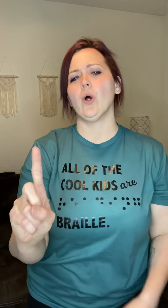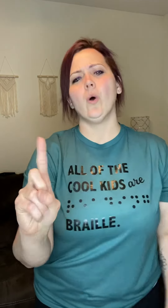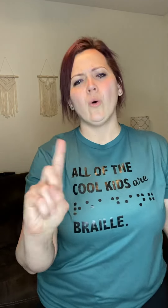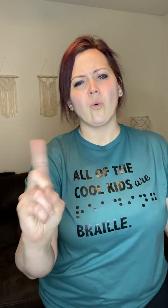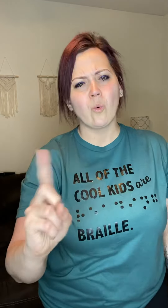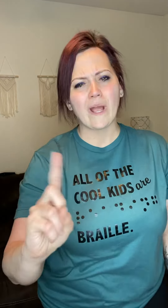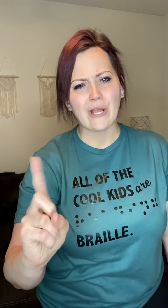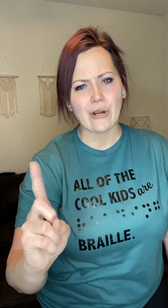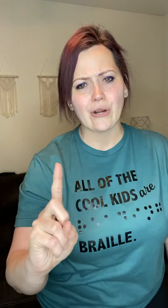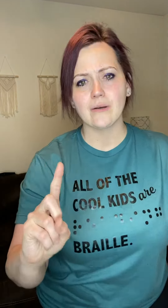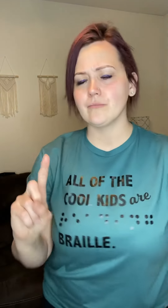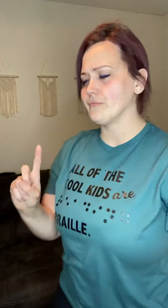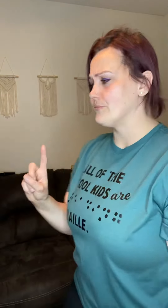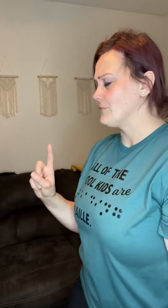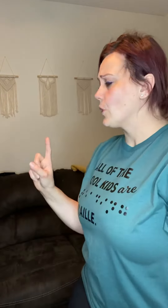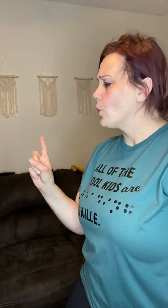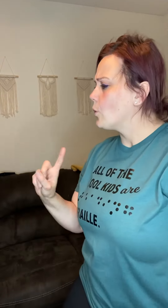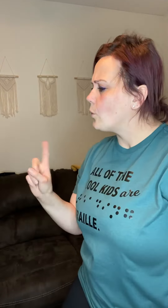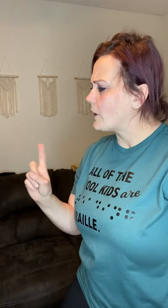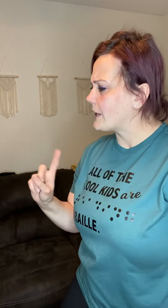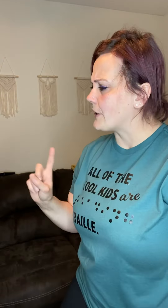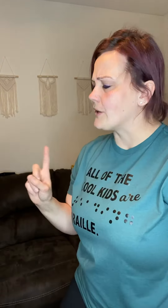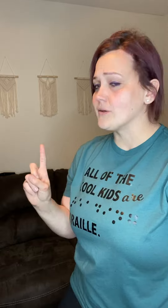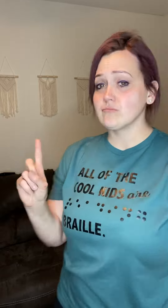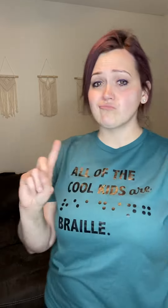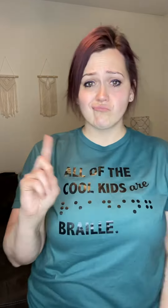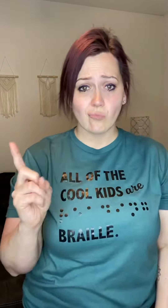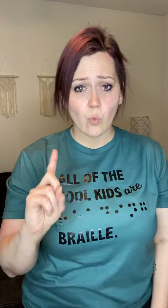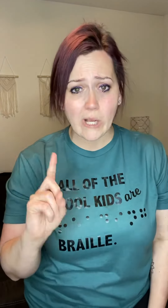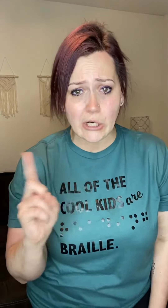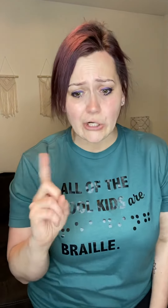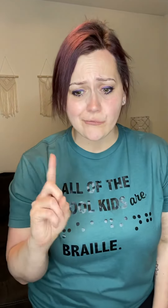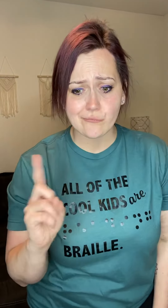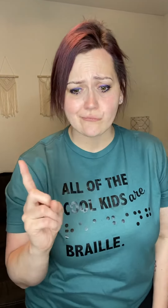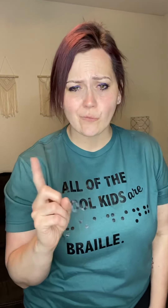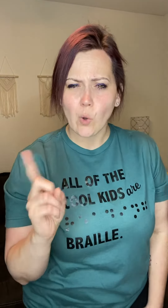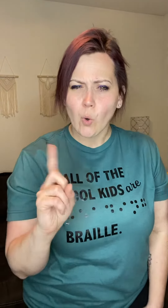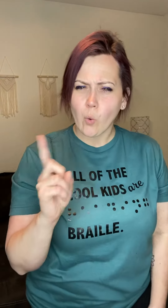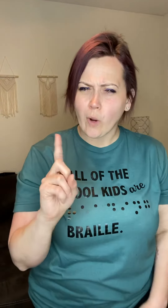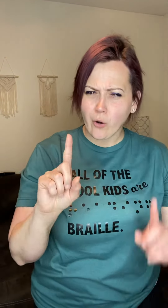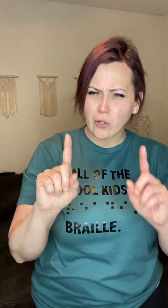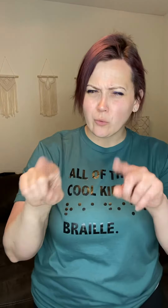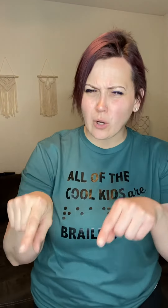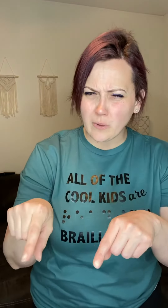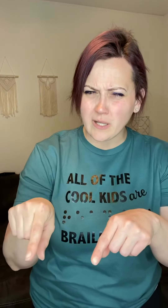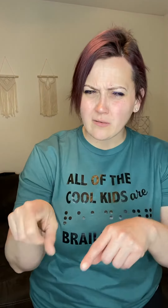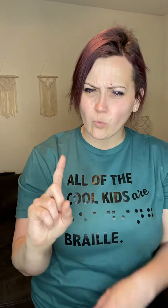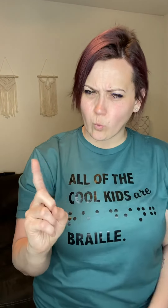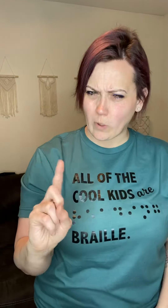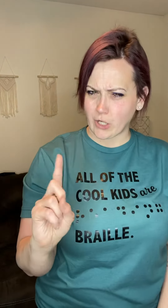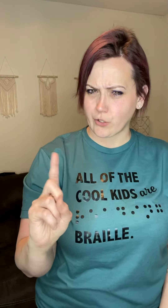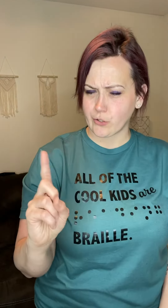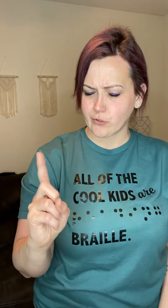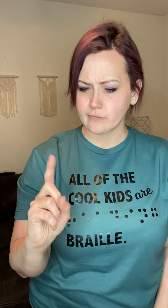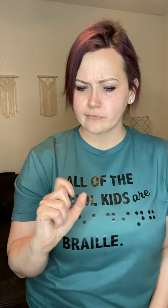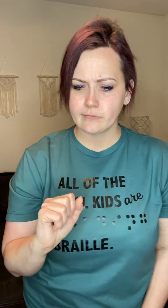Where? Where? Where? Where are you going? Where?